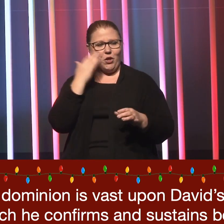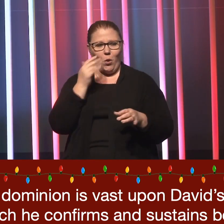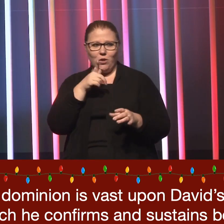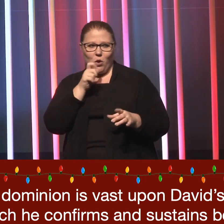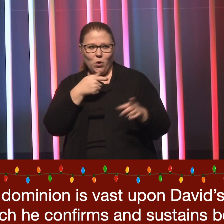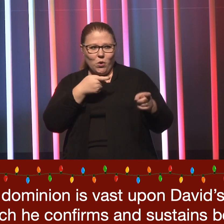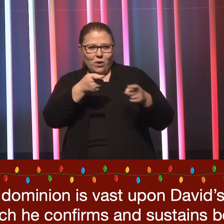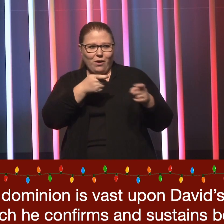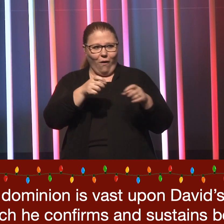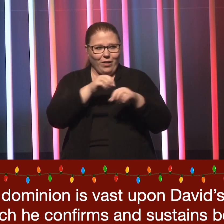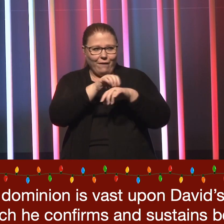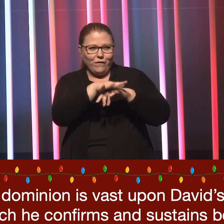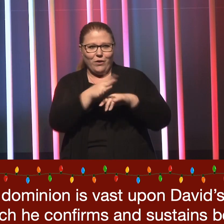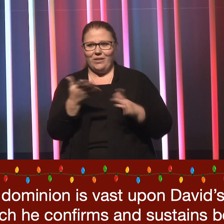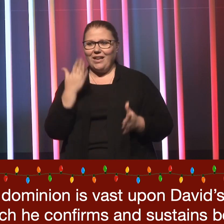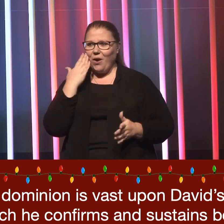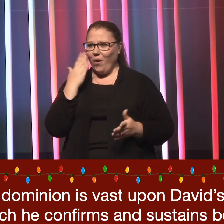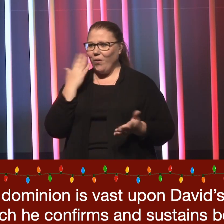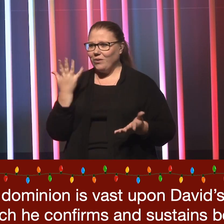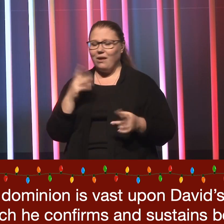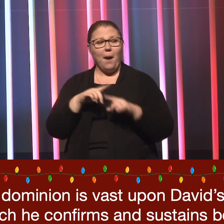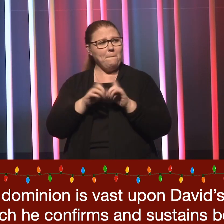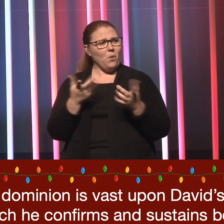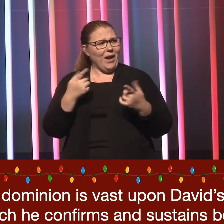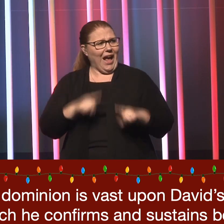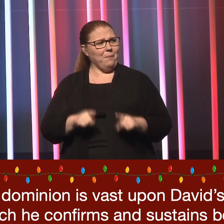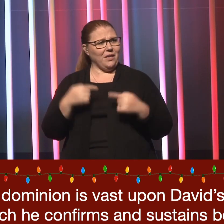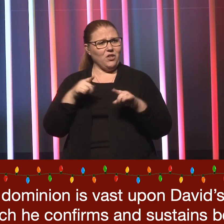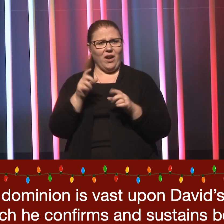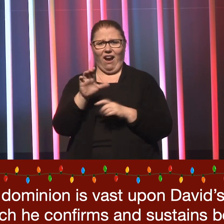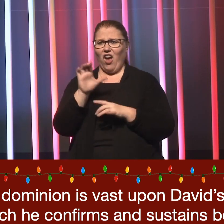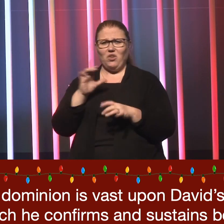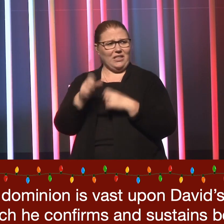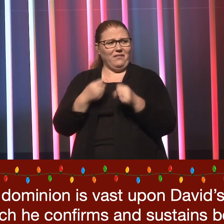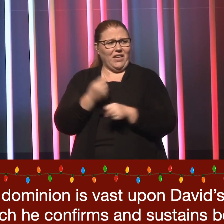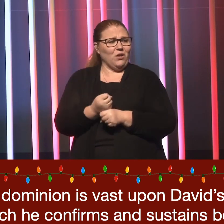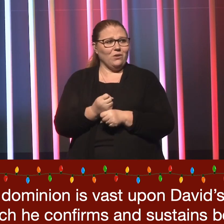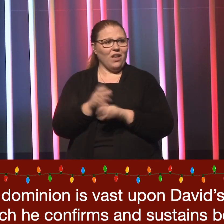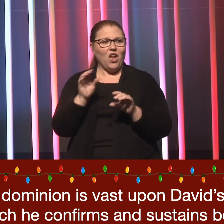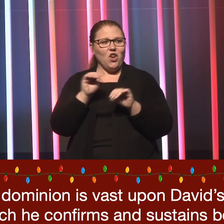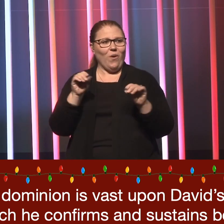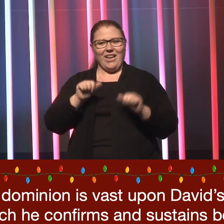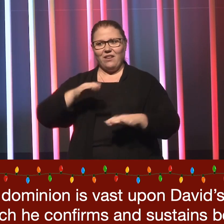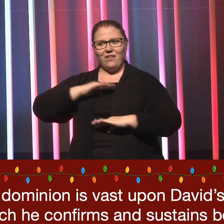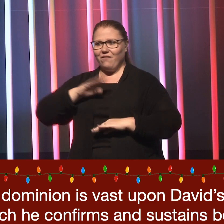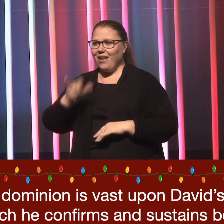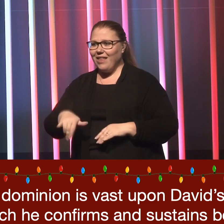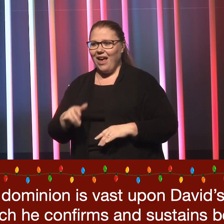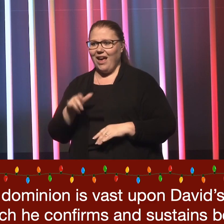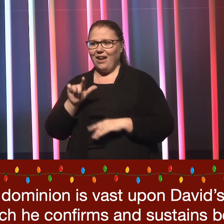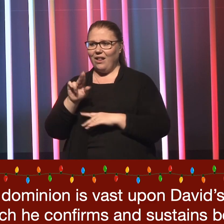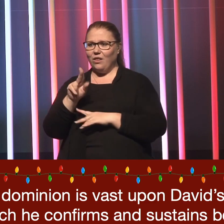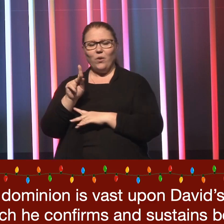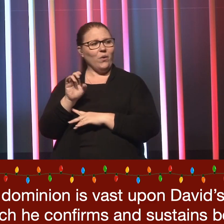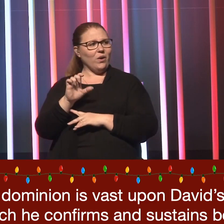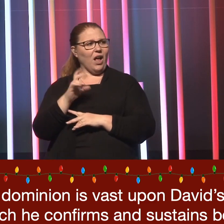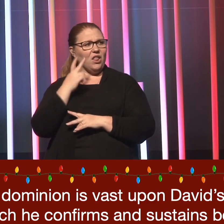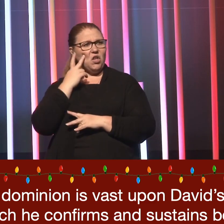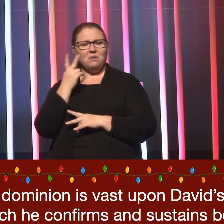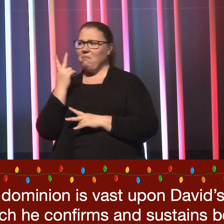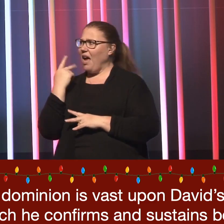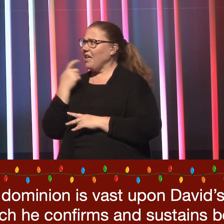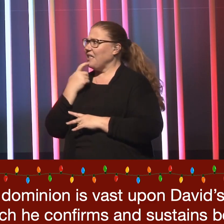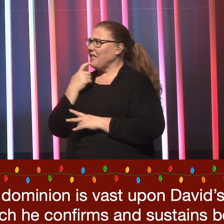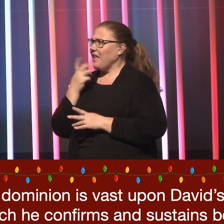are. But what would happen over hundreds and hundreds of years, no one would be able to fulfill that. And Luke looks back and he sees it and